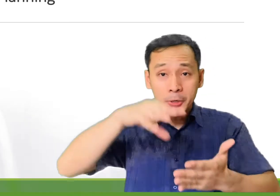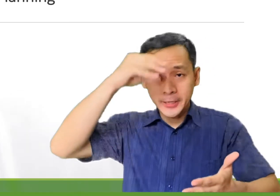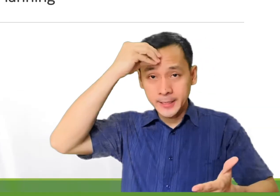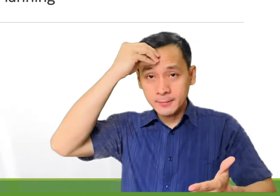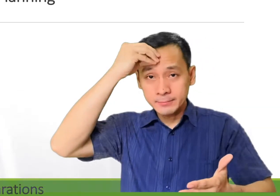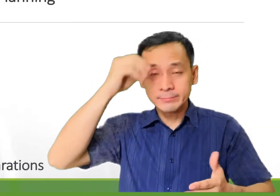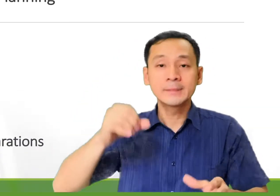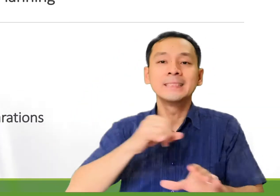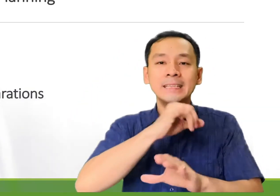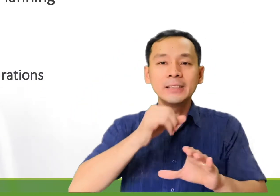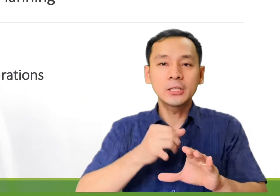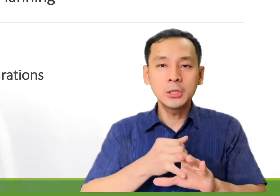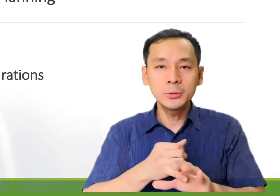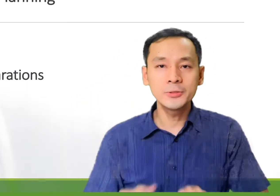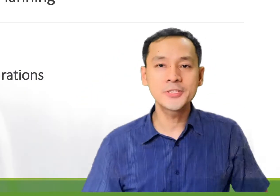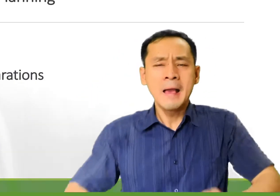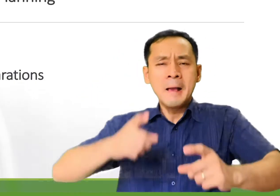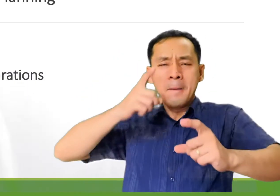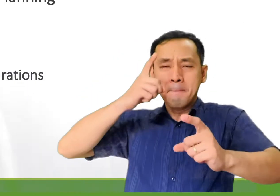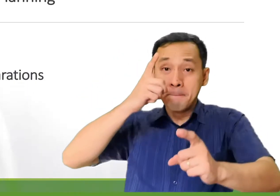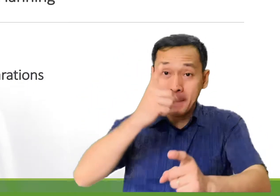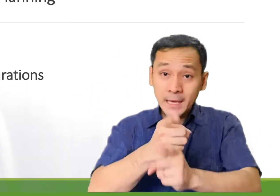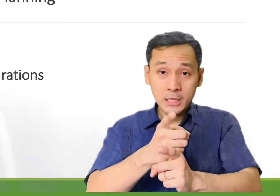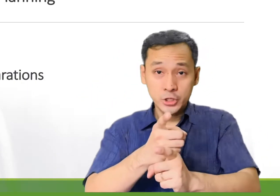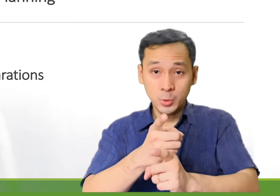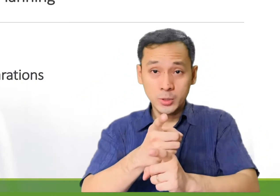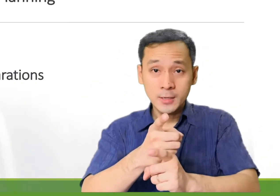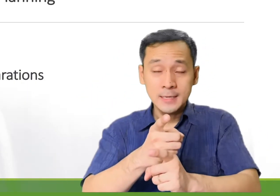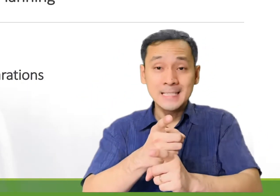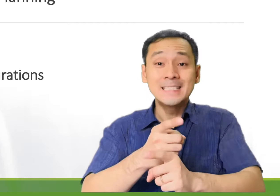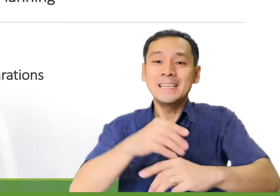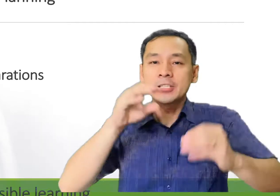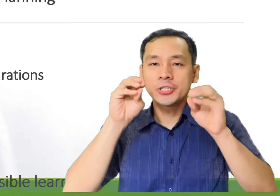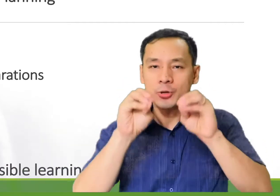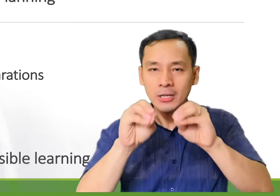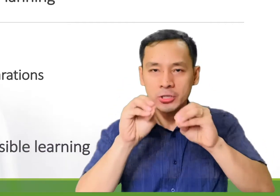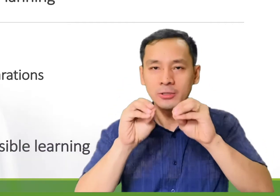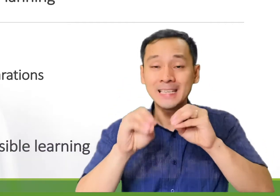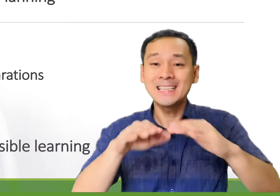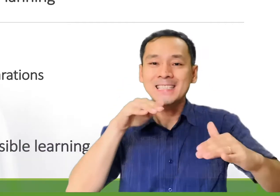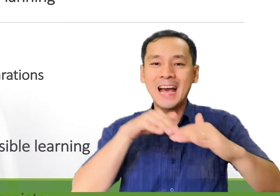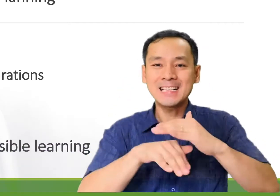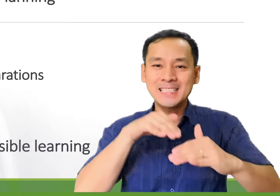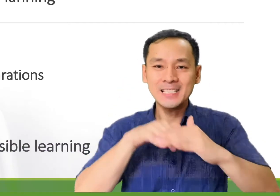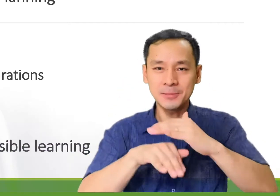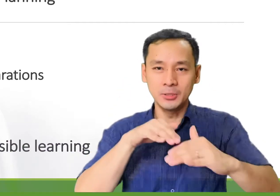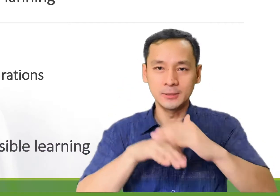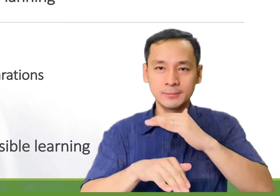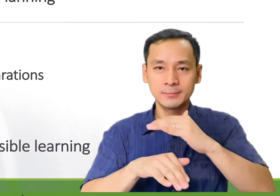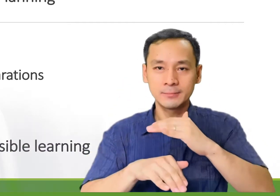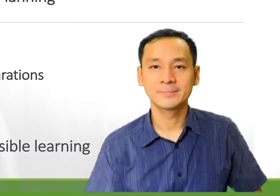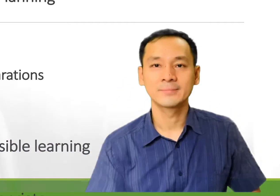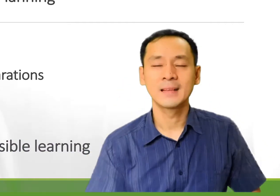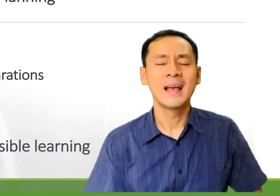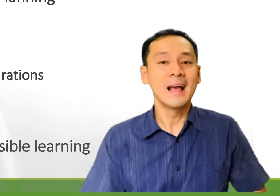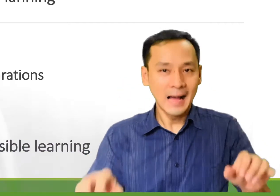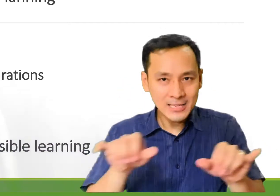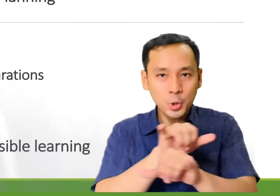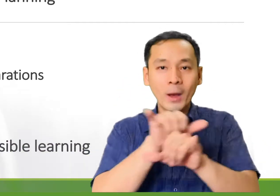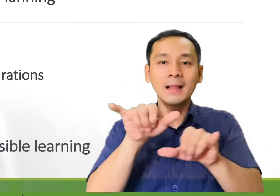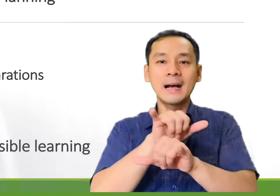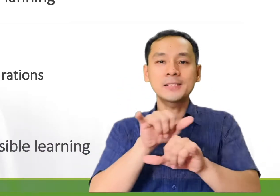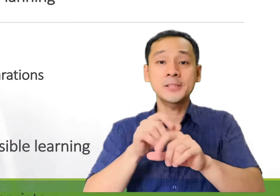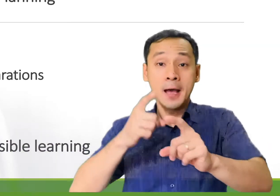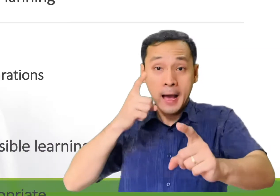distance learning includes making sure the instruction is accessible